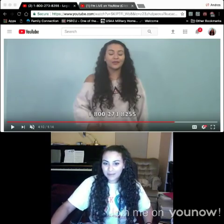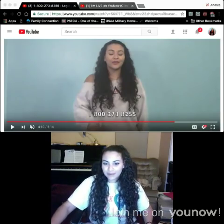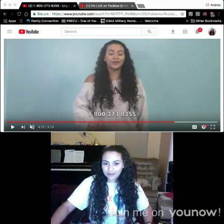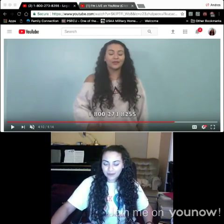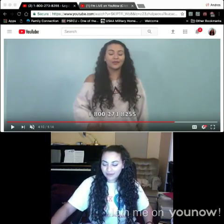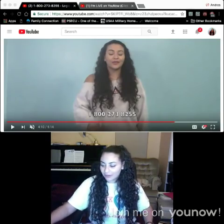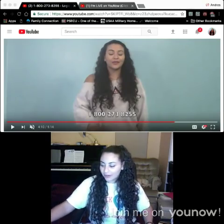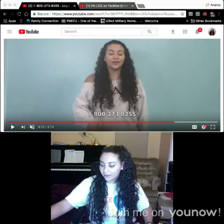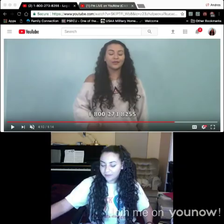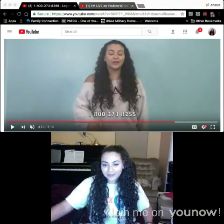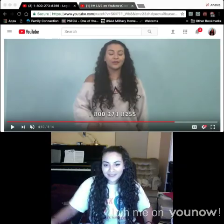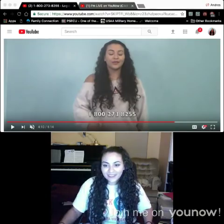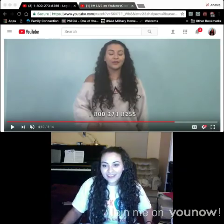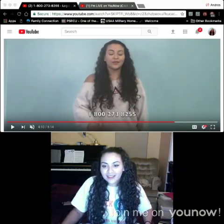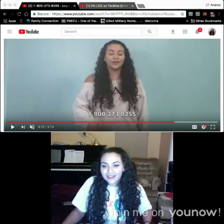put my phone on vibrate.